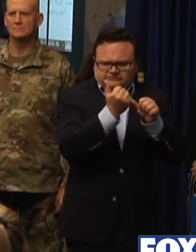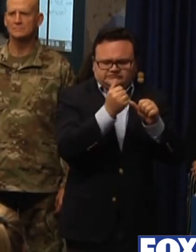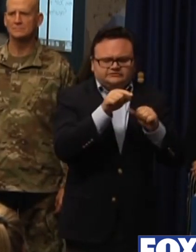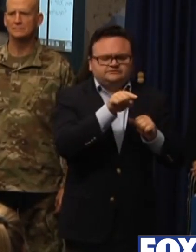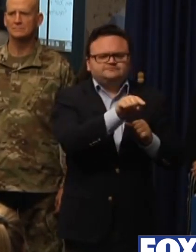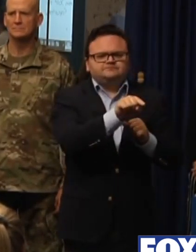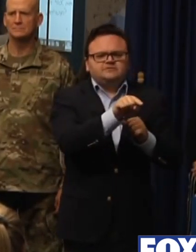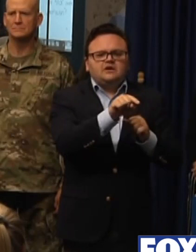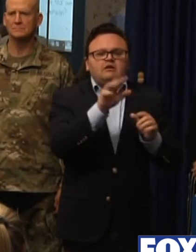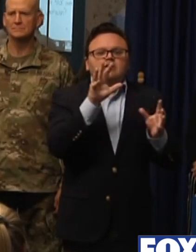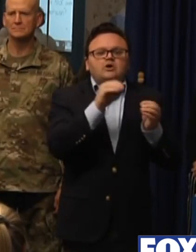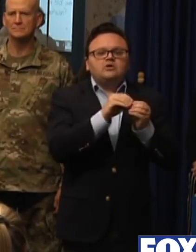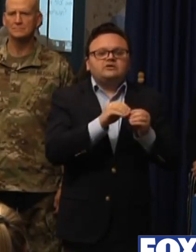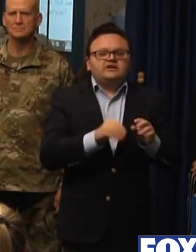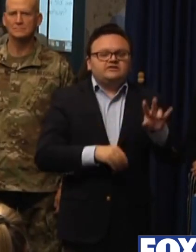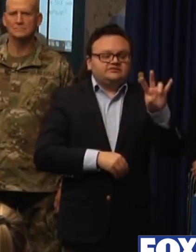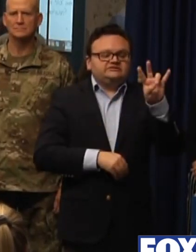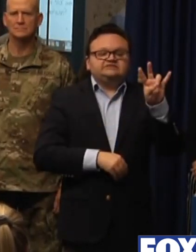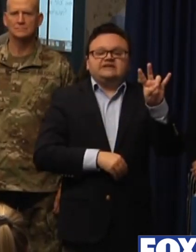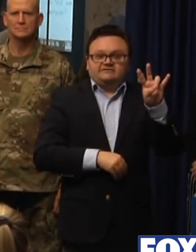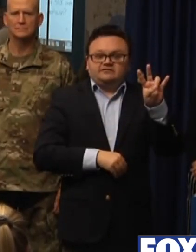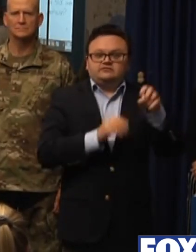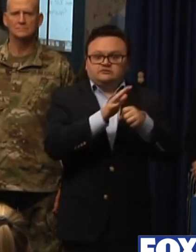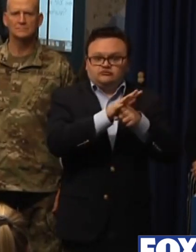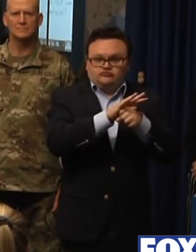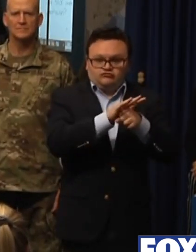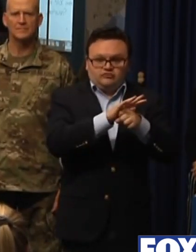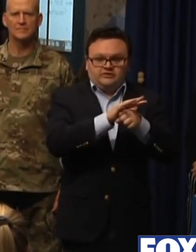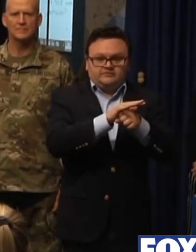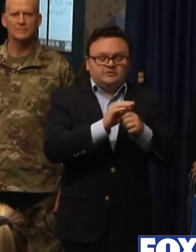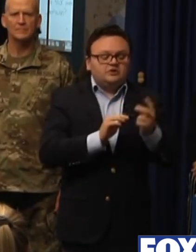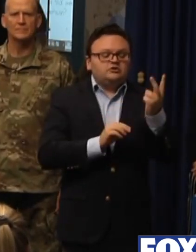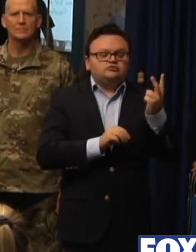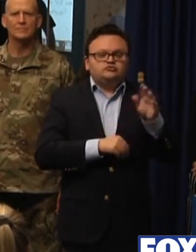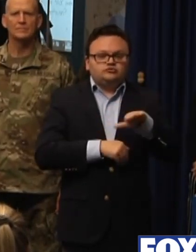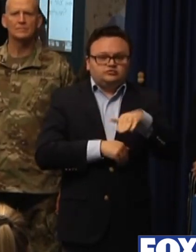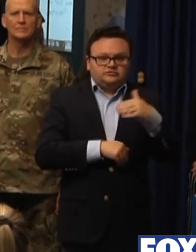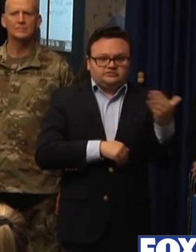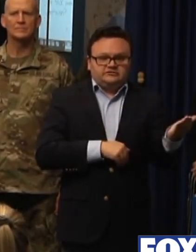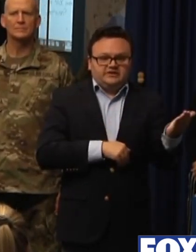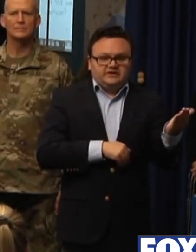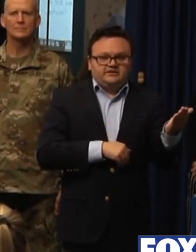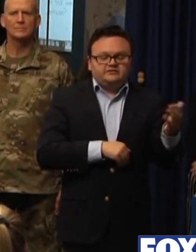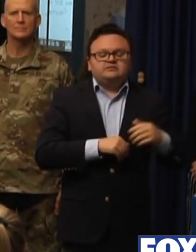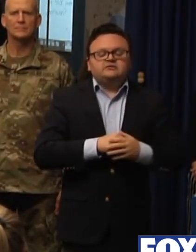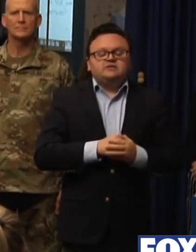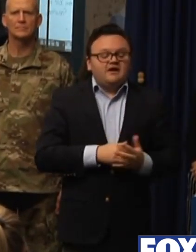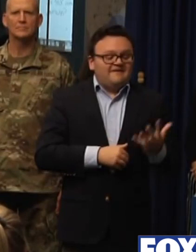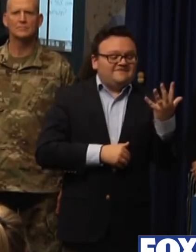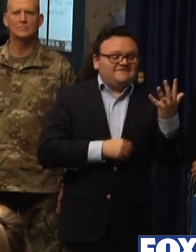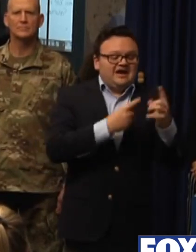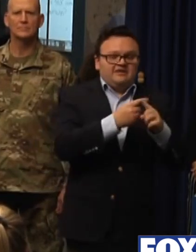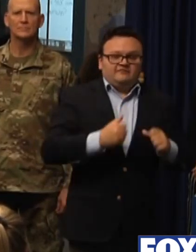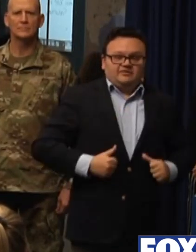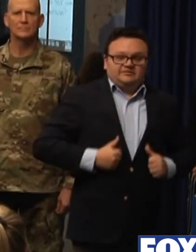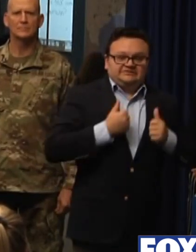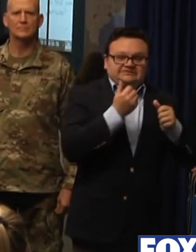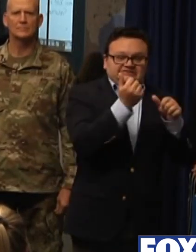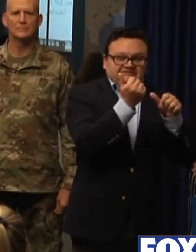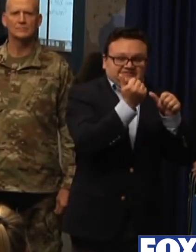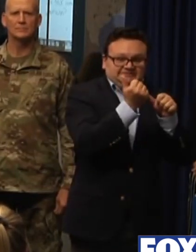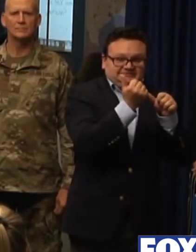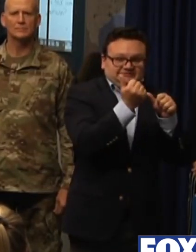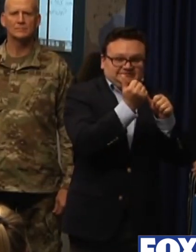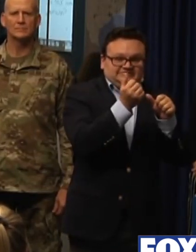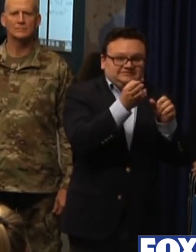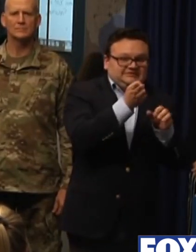deceased. 5 positives are from the ALF side and 2 positives are from the independent side. 6 more tests